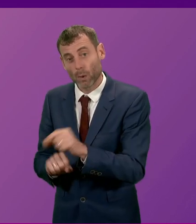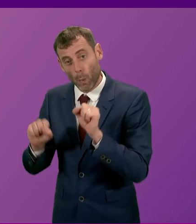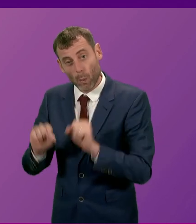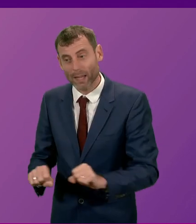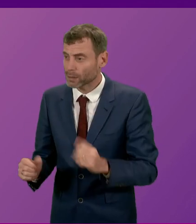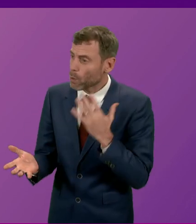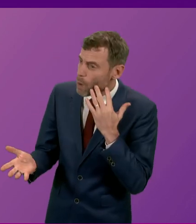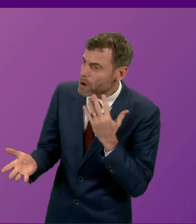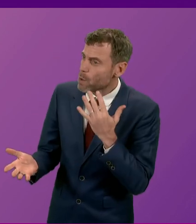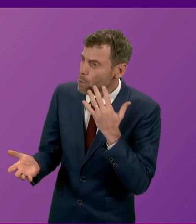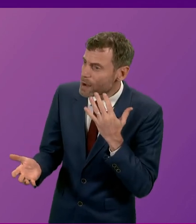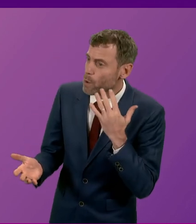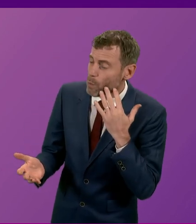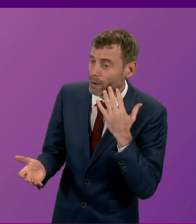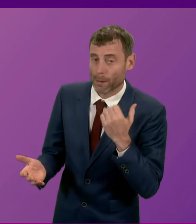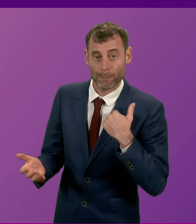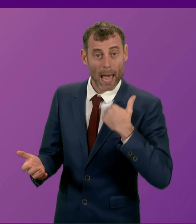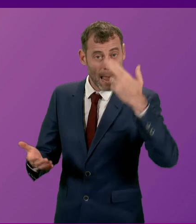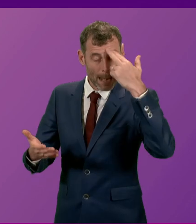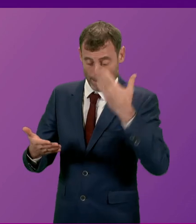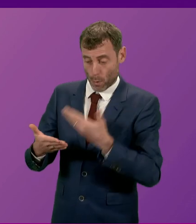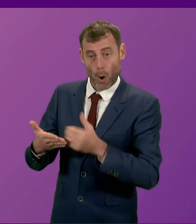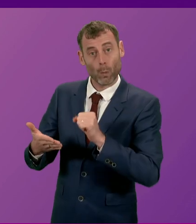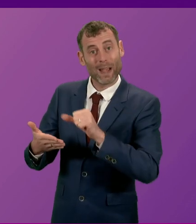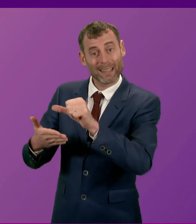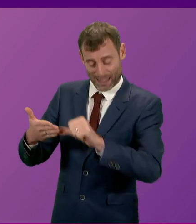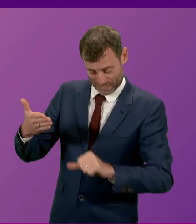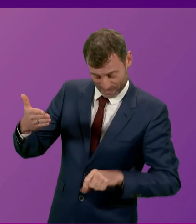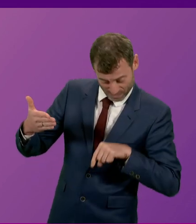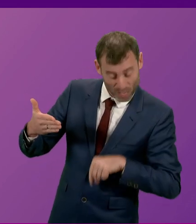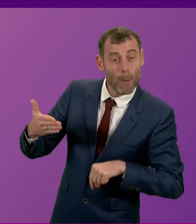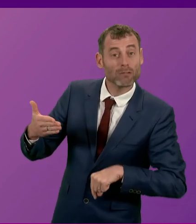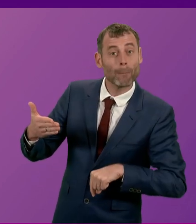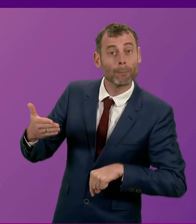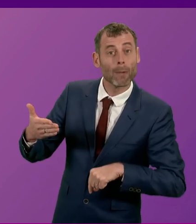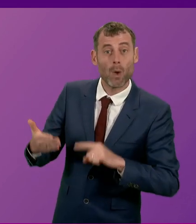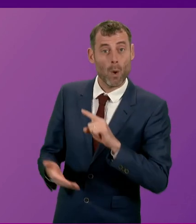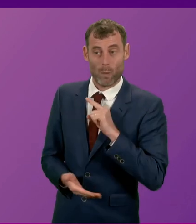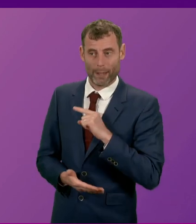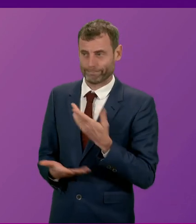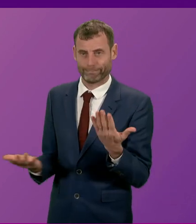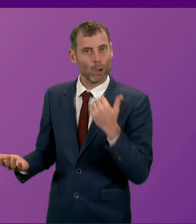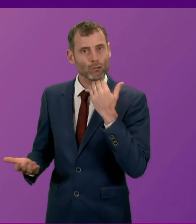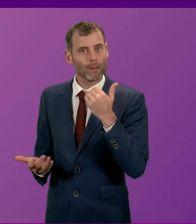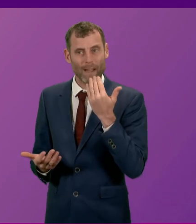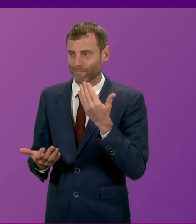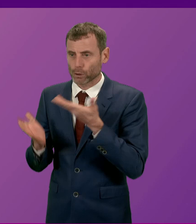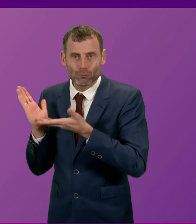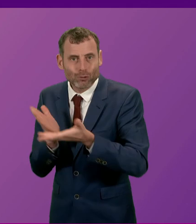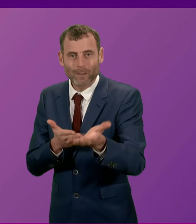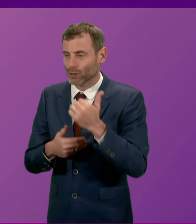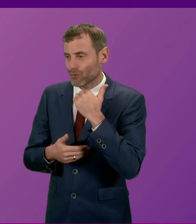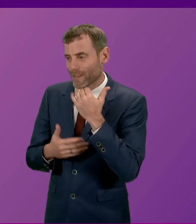languishing at the bottom of a waiting list because, shockingly, the resources still aren't available to help her. And First Minister, you